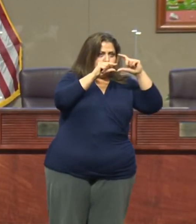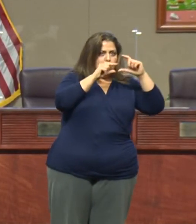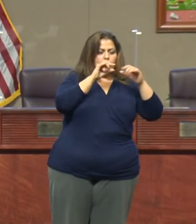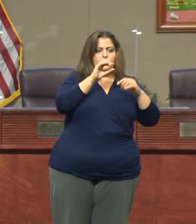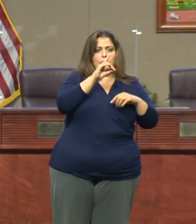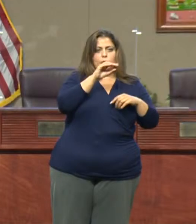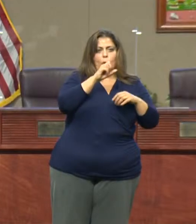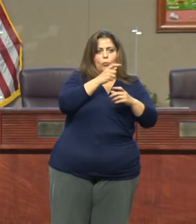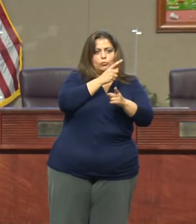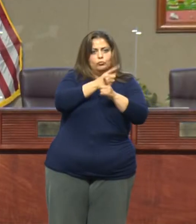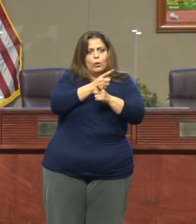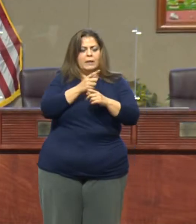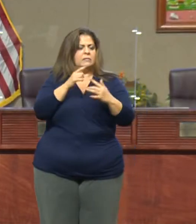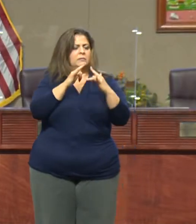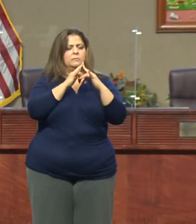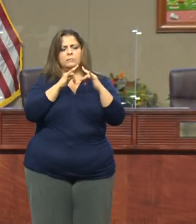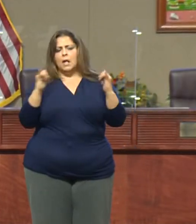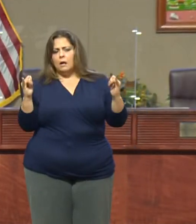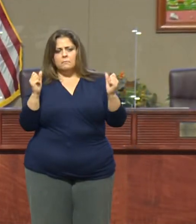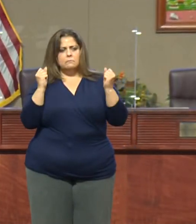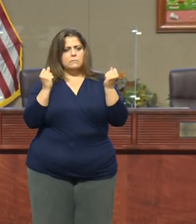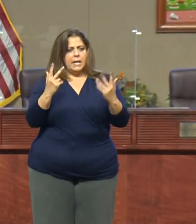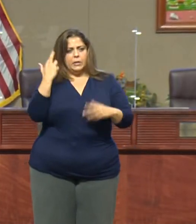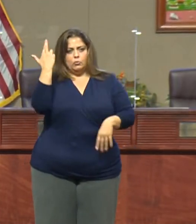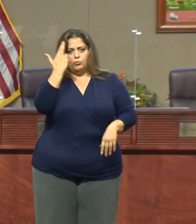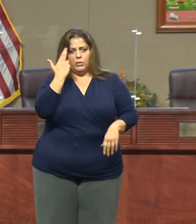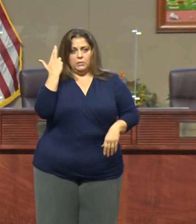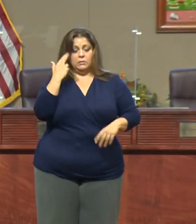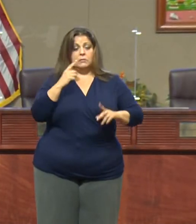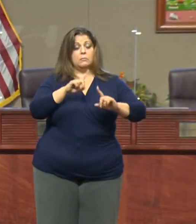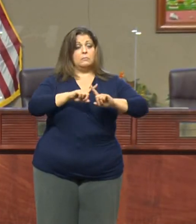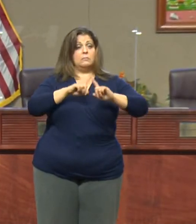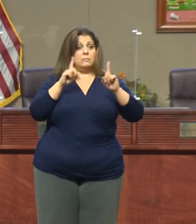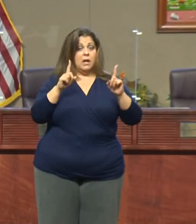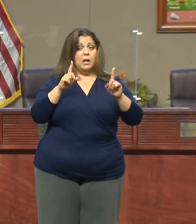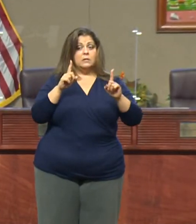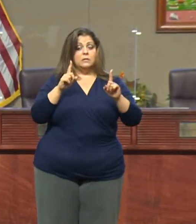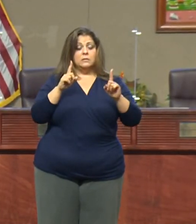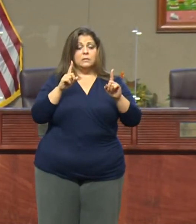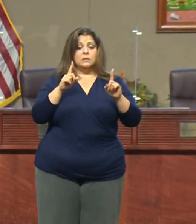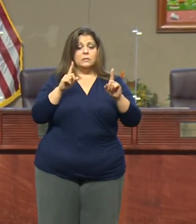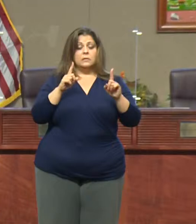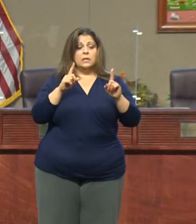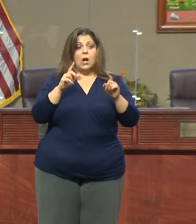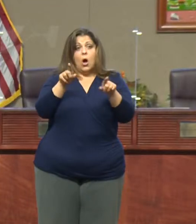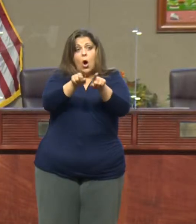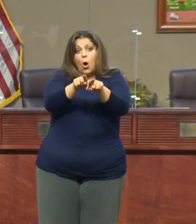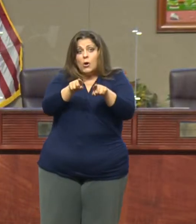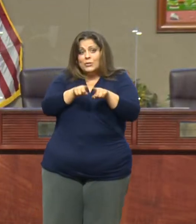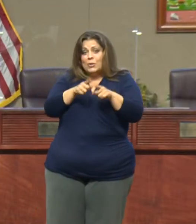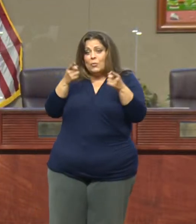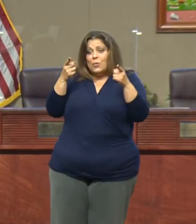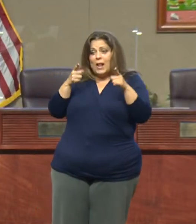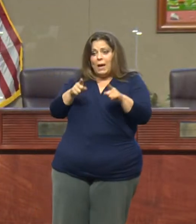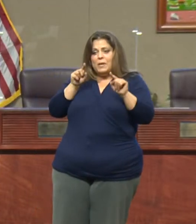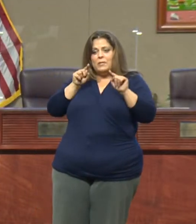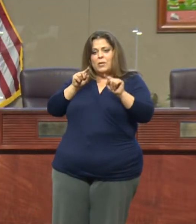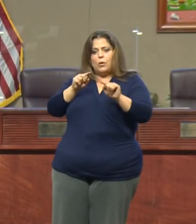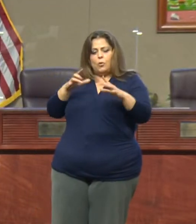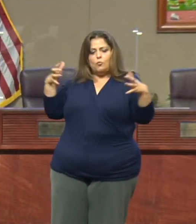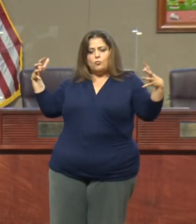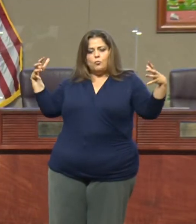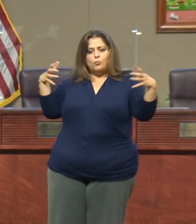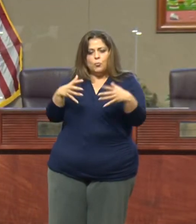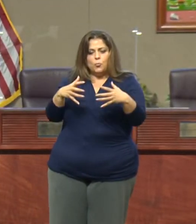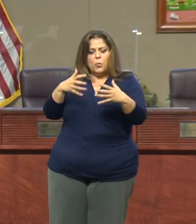many. But the reality is, in the case of the players, that they are in a congregated environment, a very close